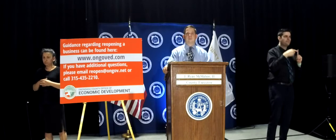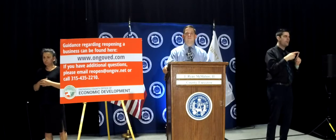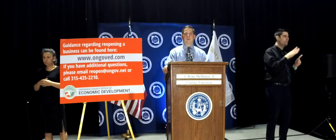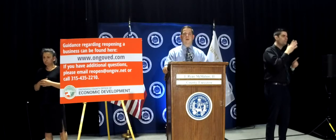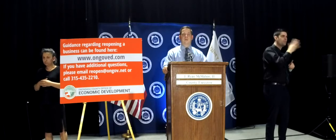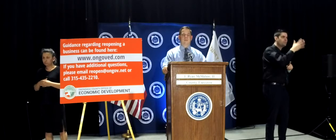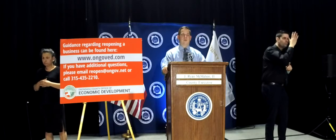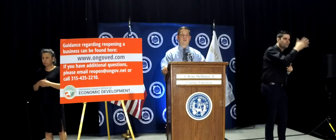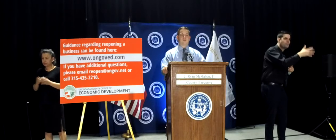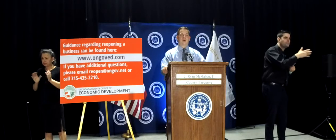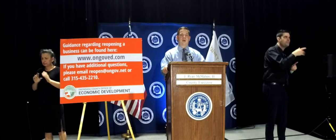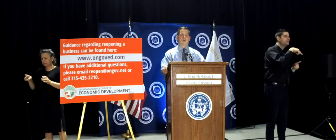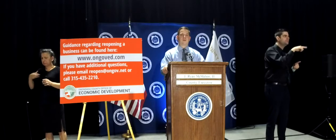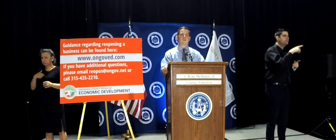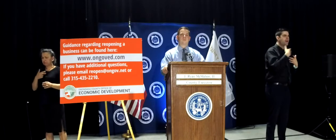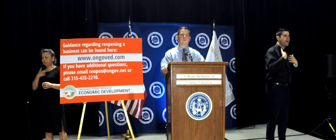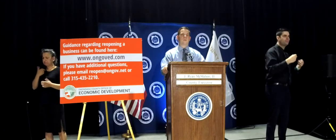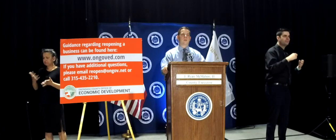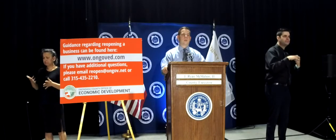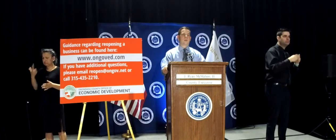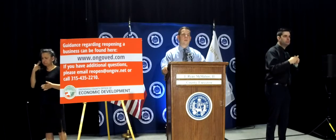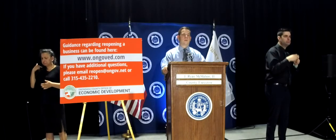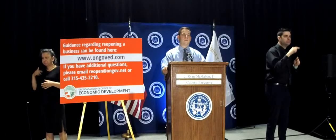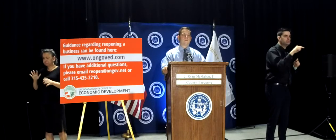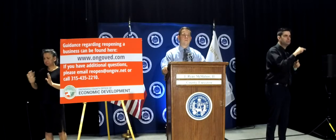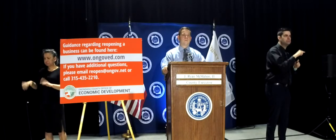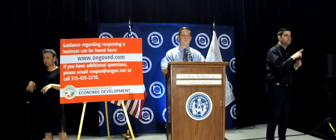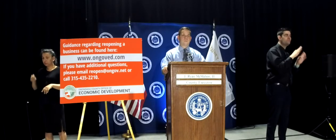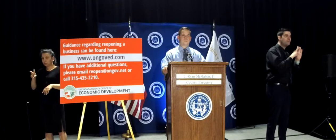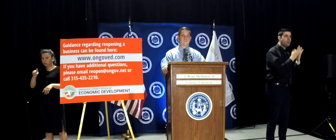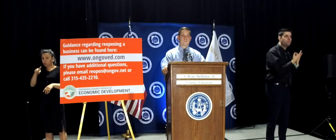get tested. That would just be our advice.